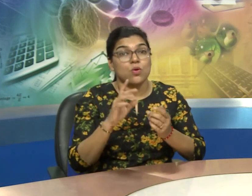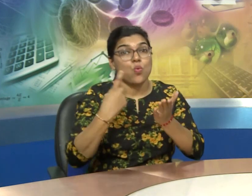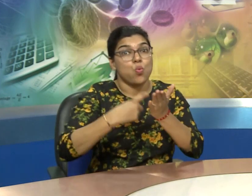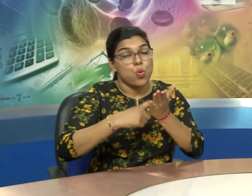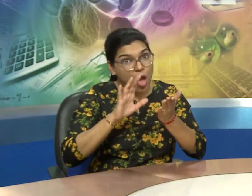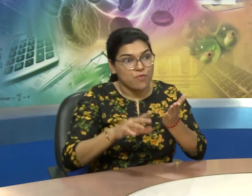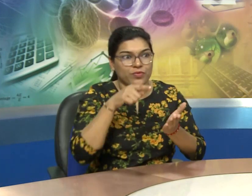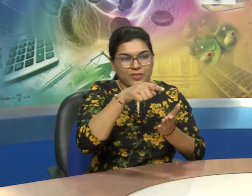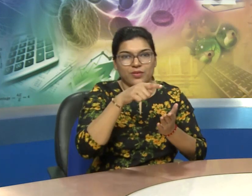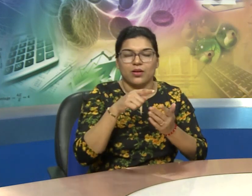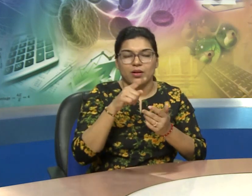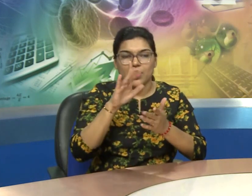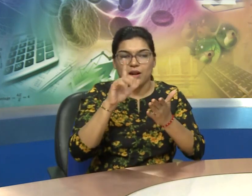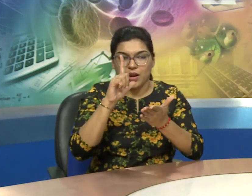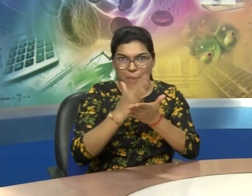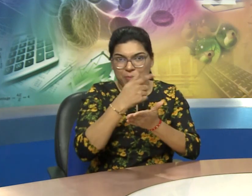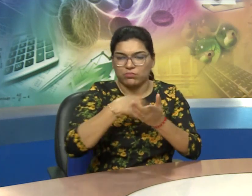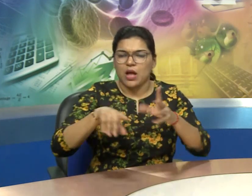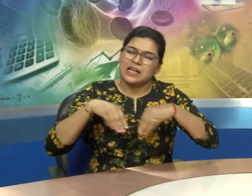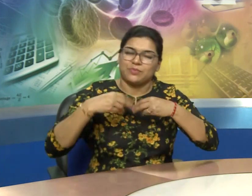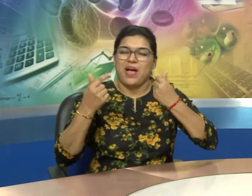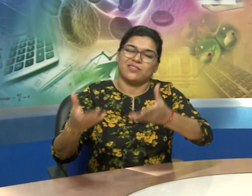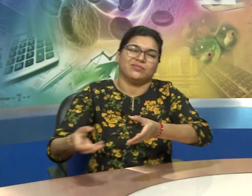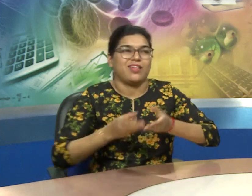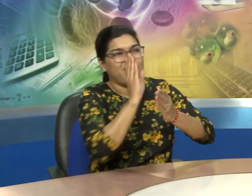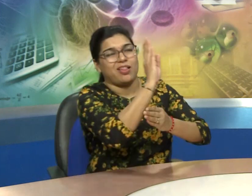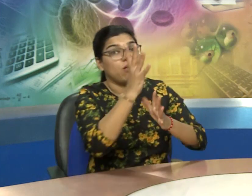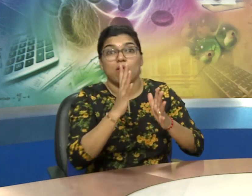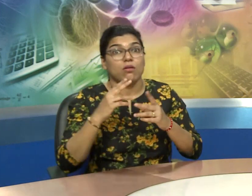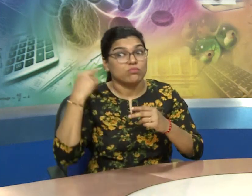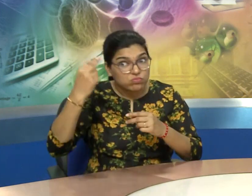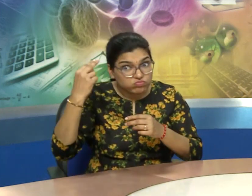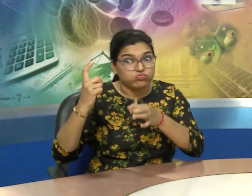and serves the nation as a whole.